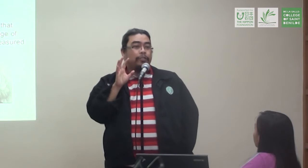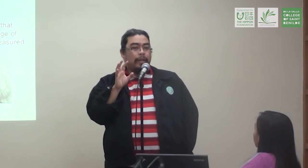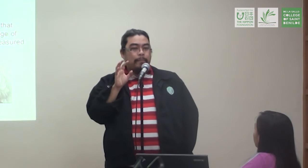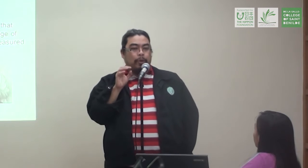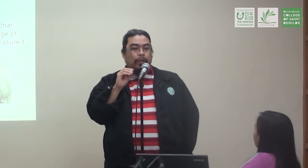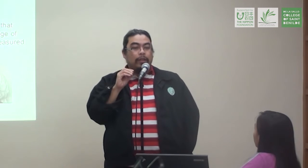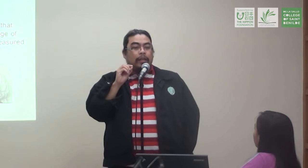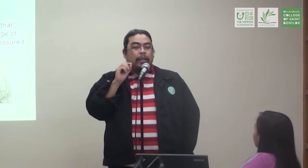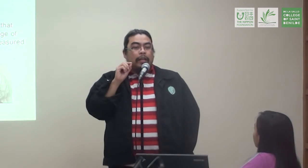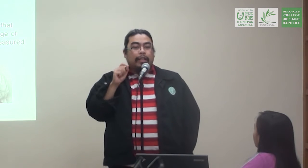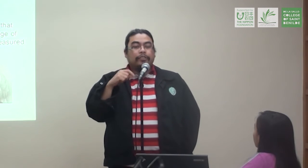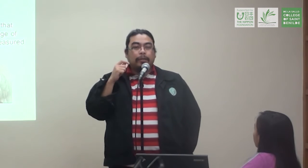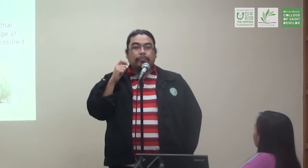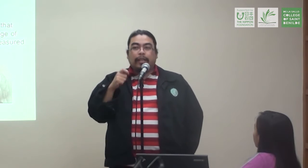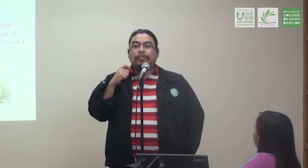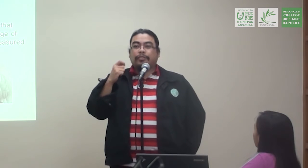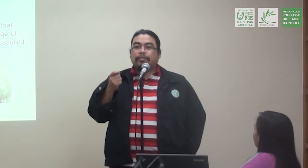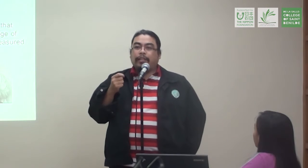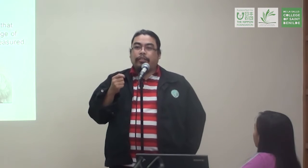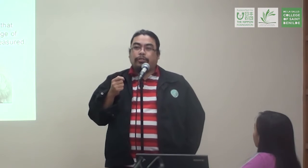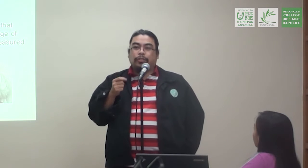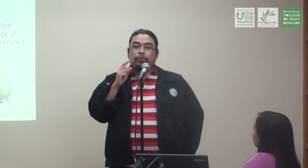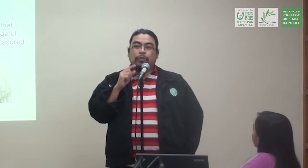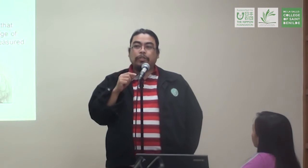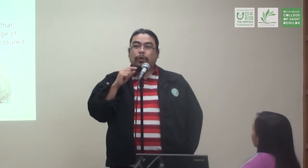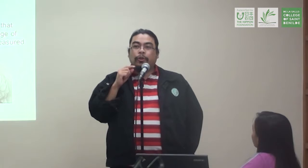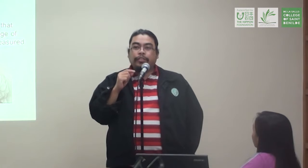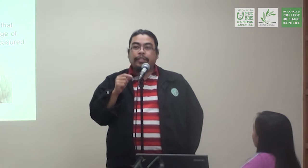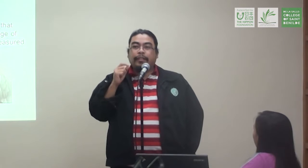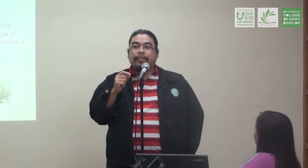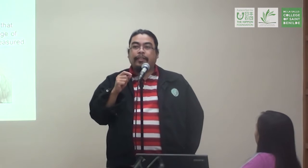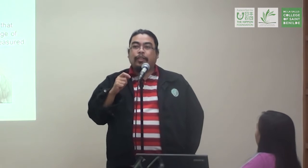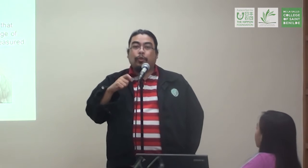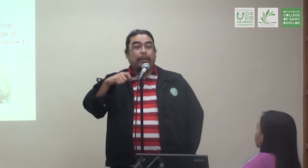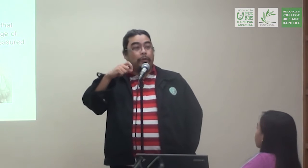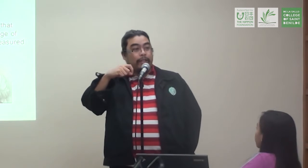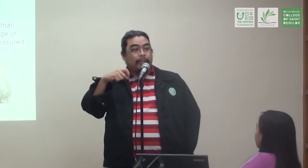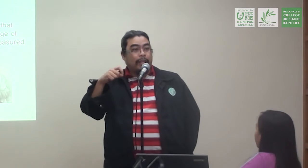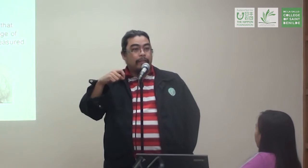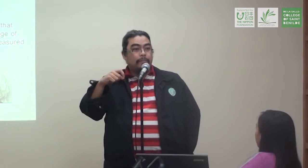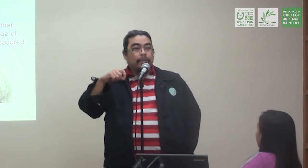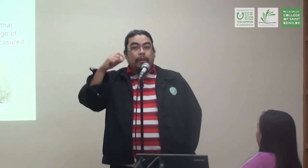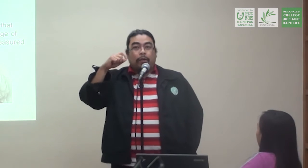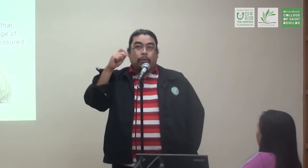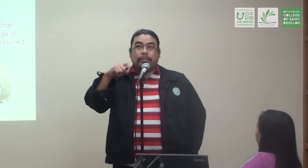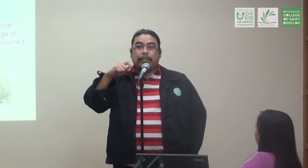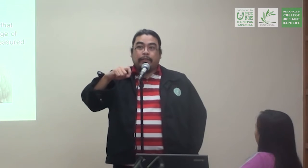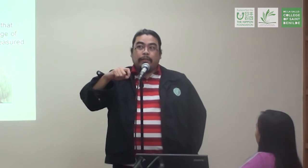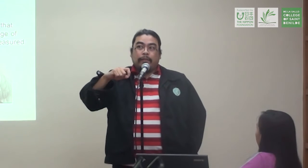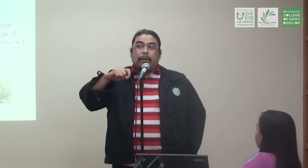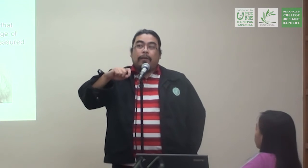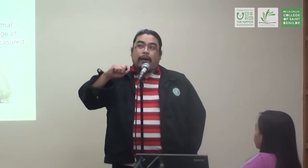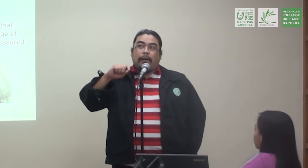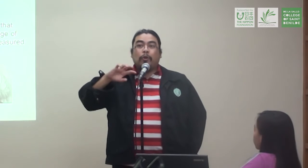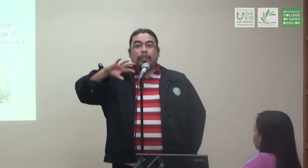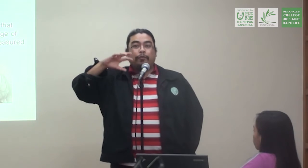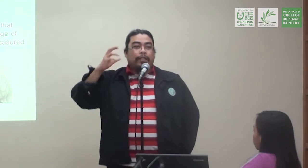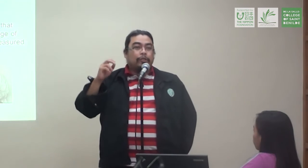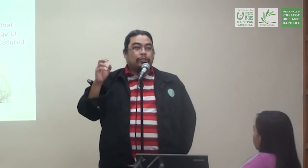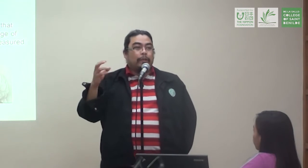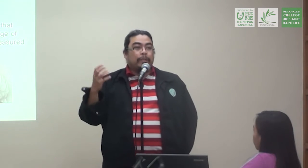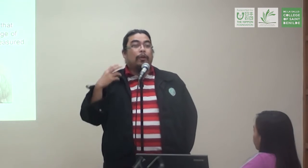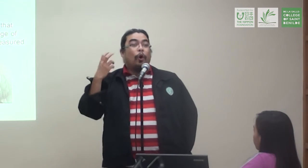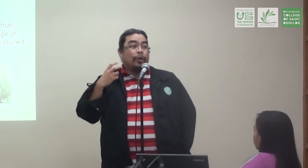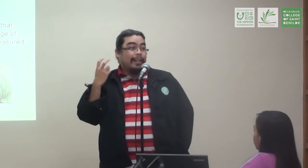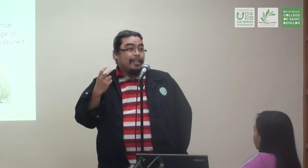measure. For example, in some test translations, what was originally intended to be read was then